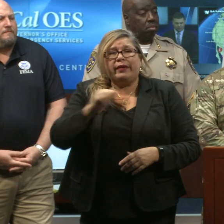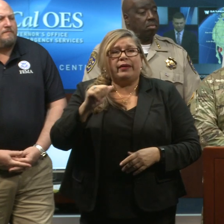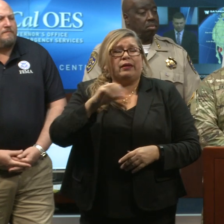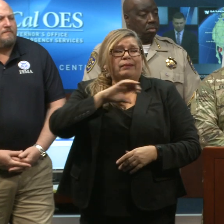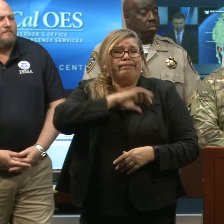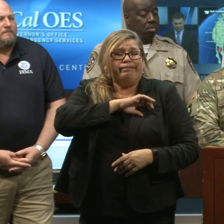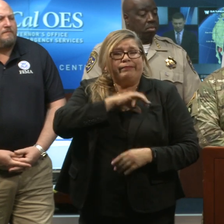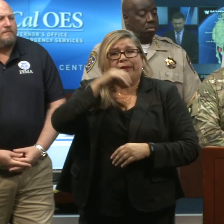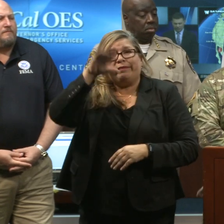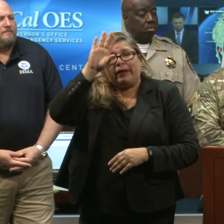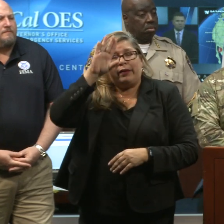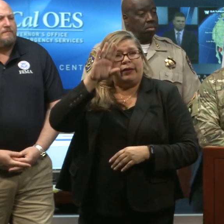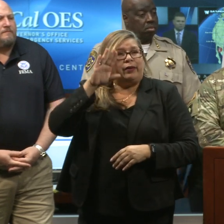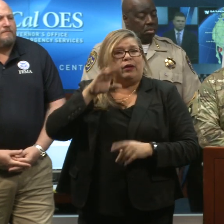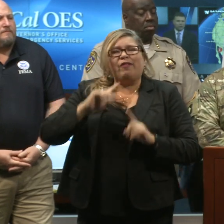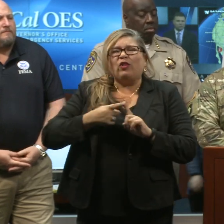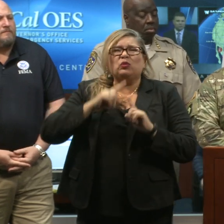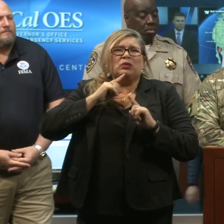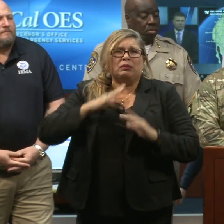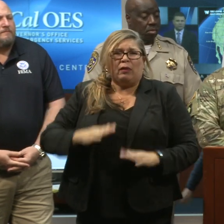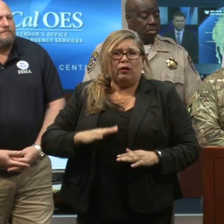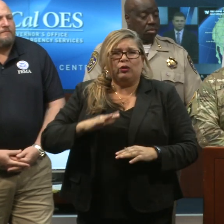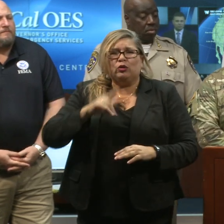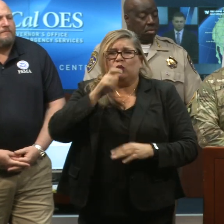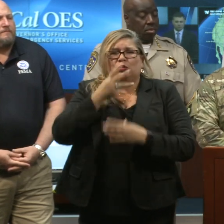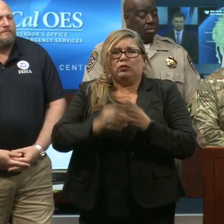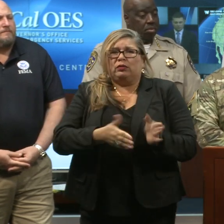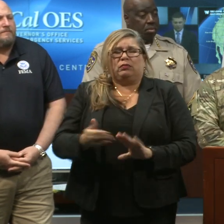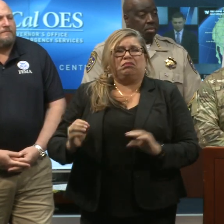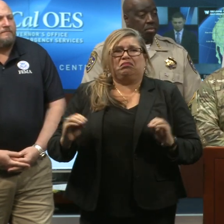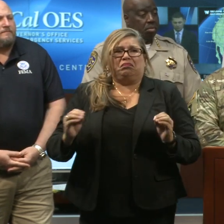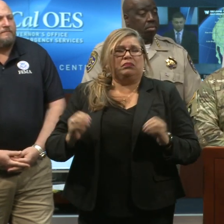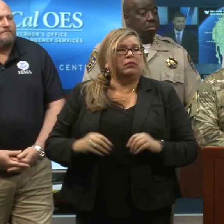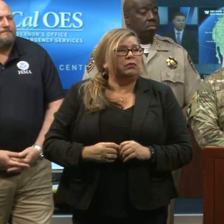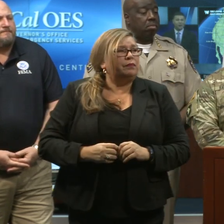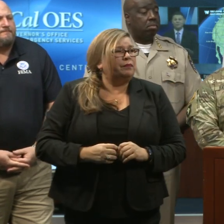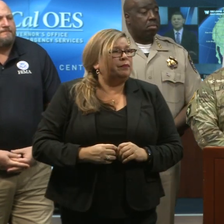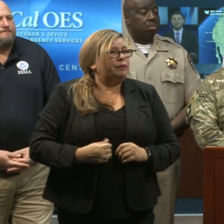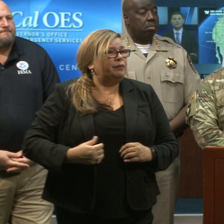personnel that have been in first responders. That is correct. Yeah.